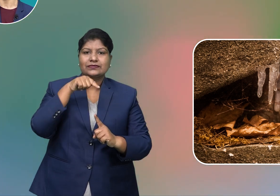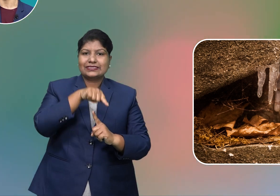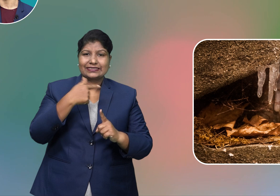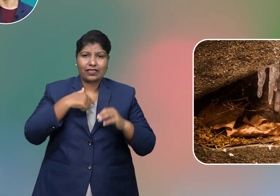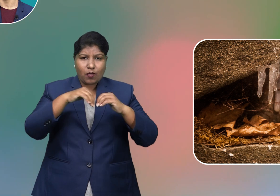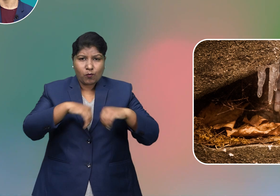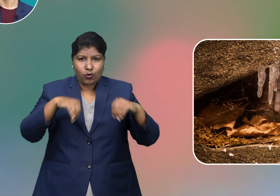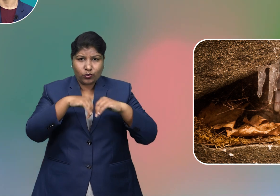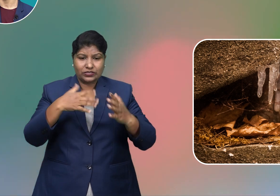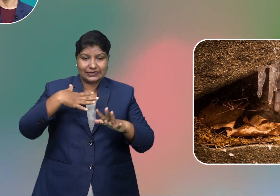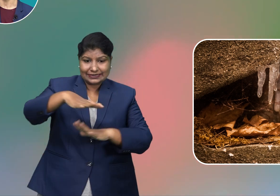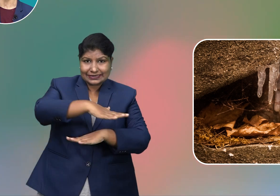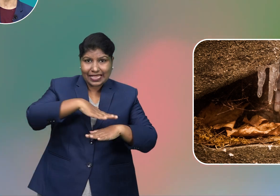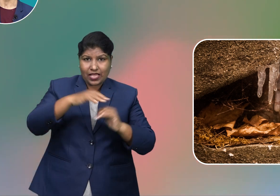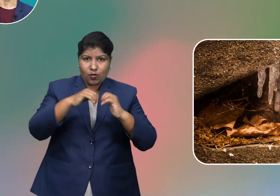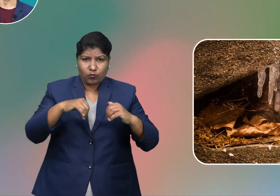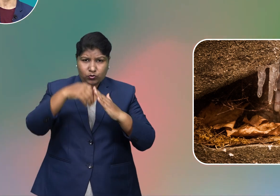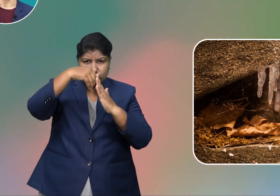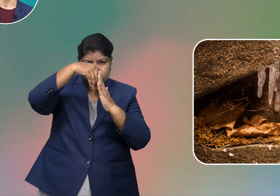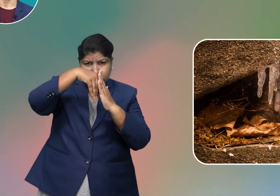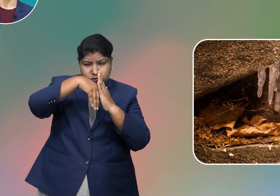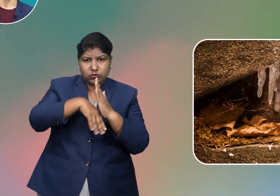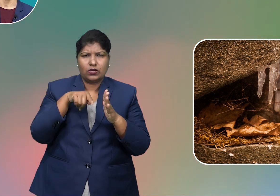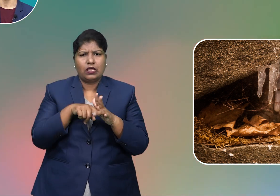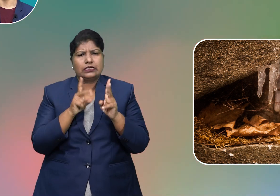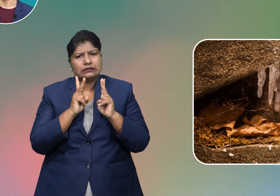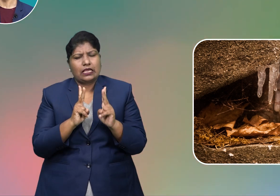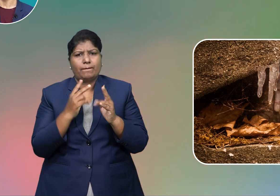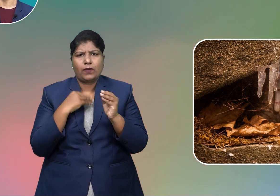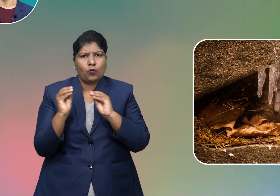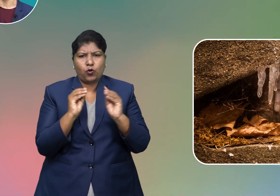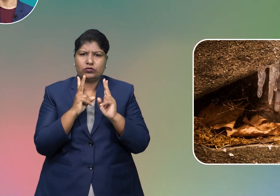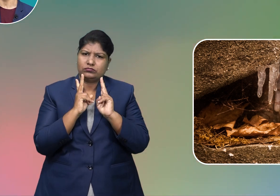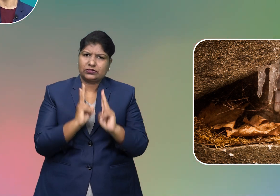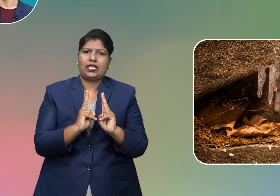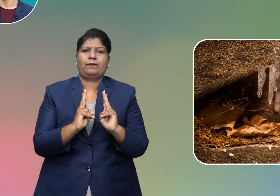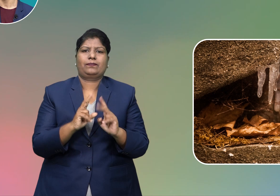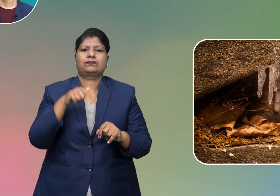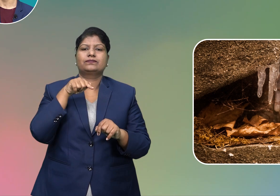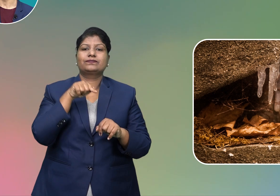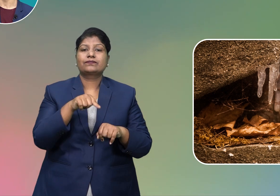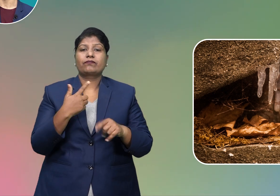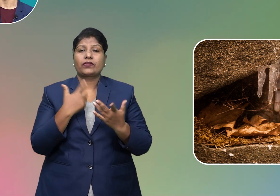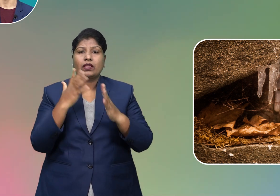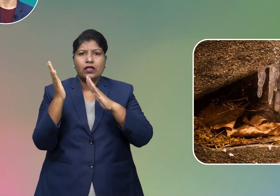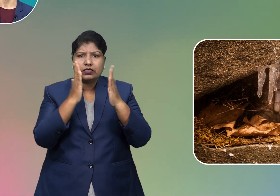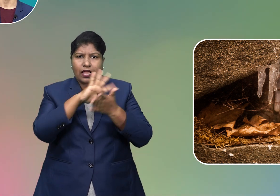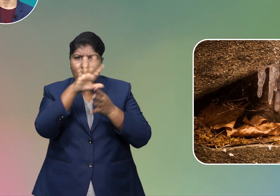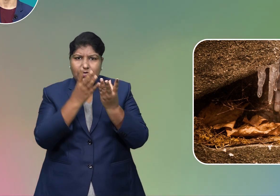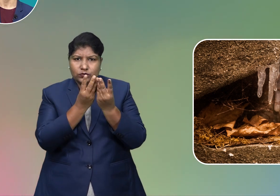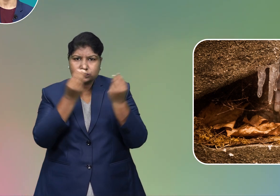deep in the ground and remain motionless until the conditions are favorable.